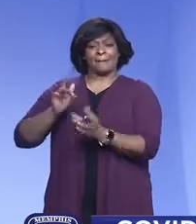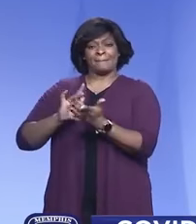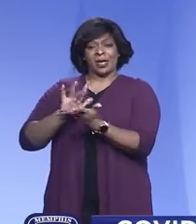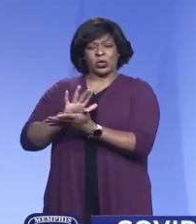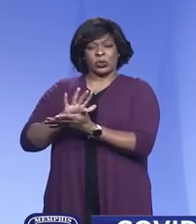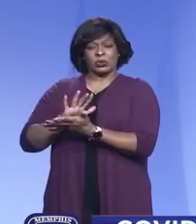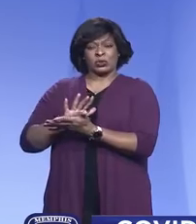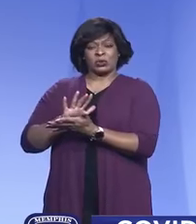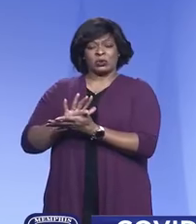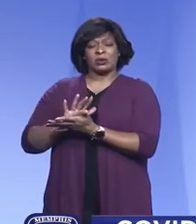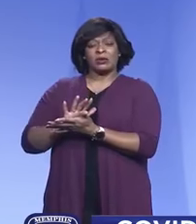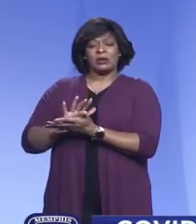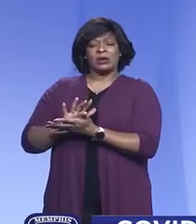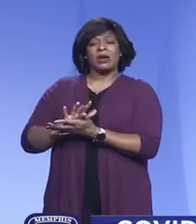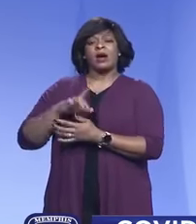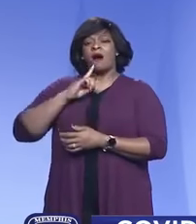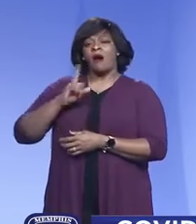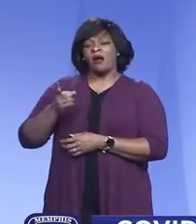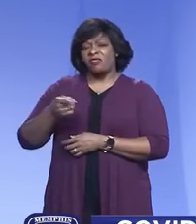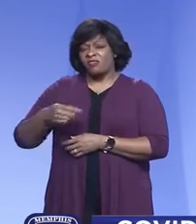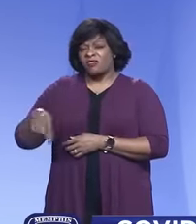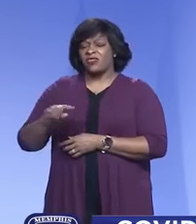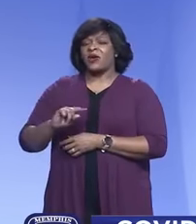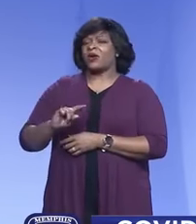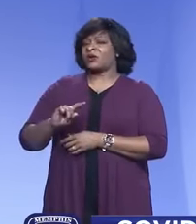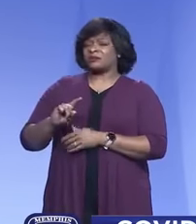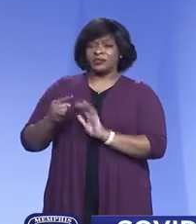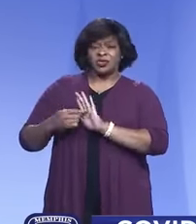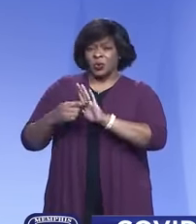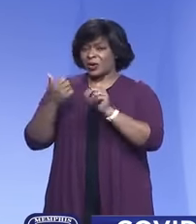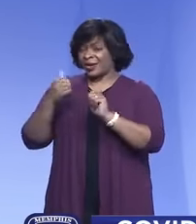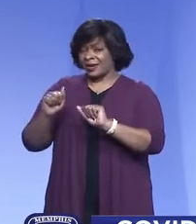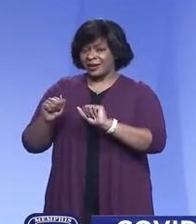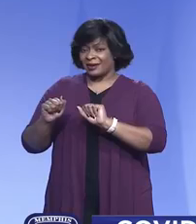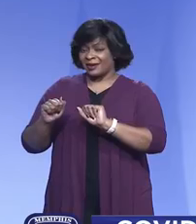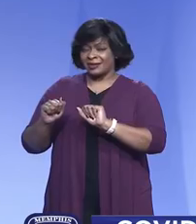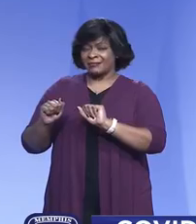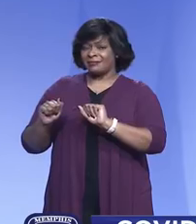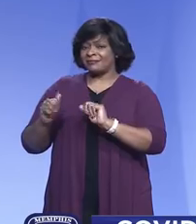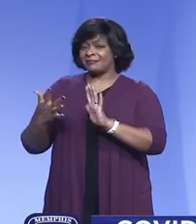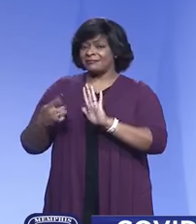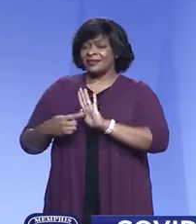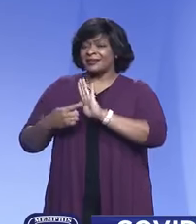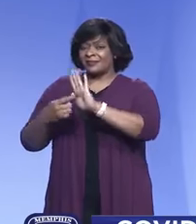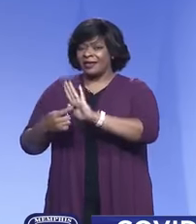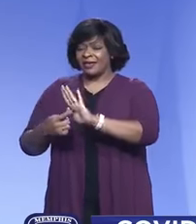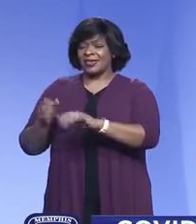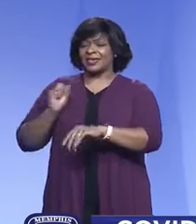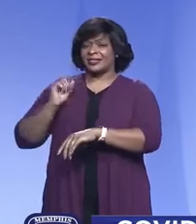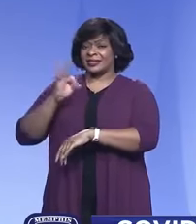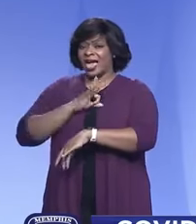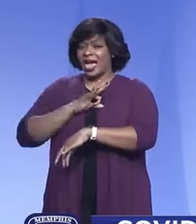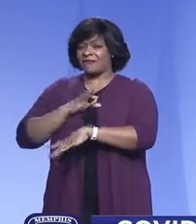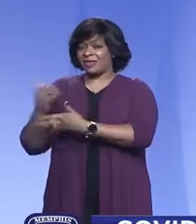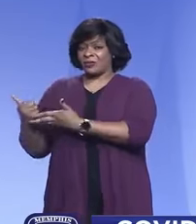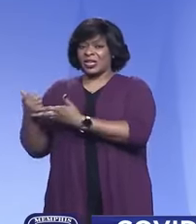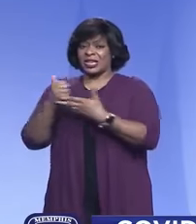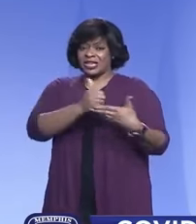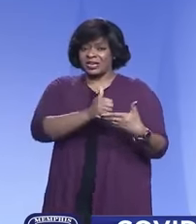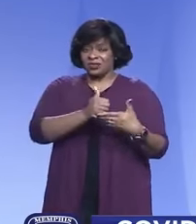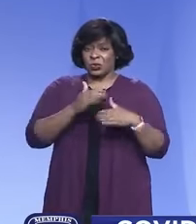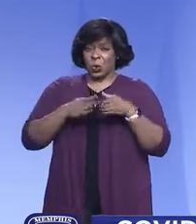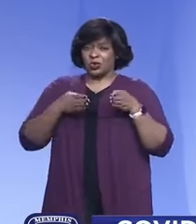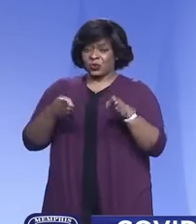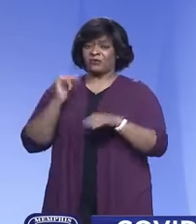schools, are those yielding any signs that, staffing relief is on the way for